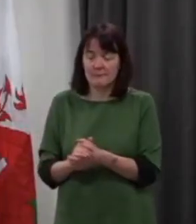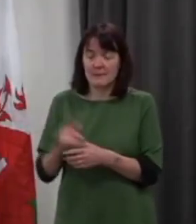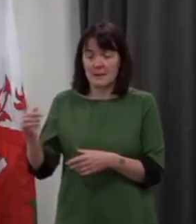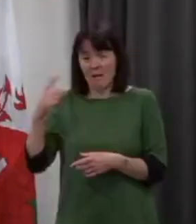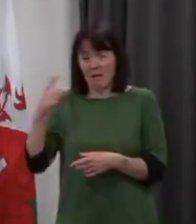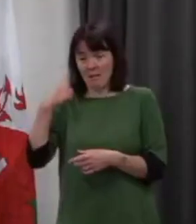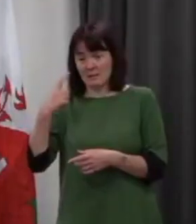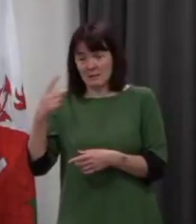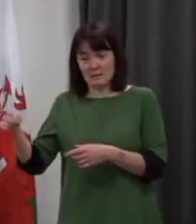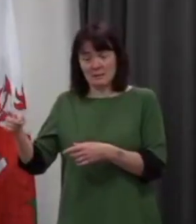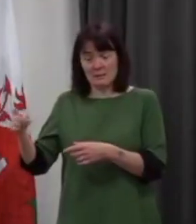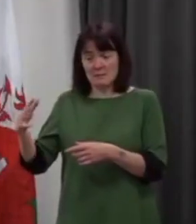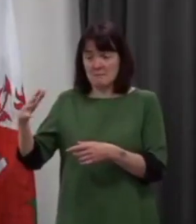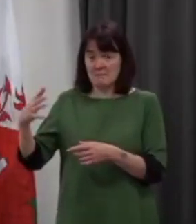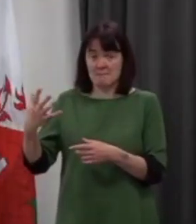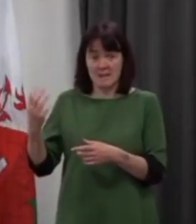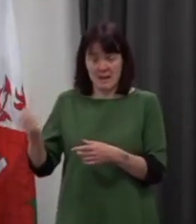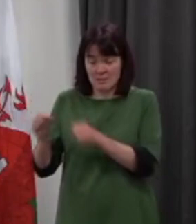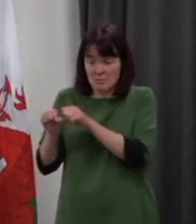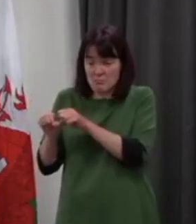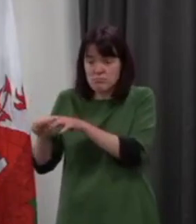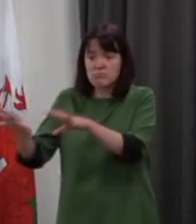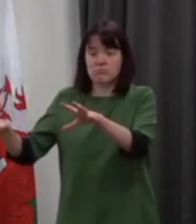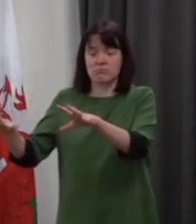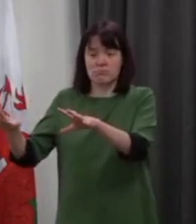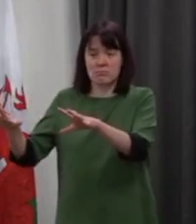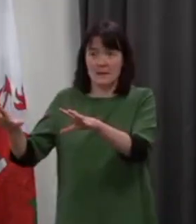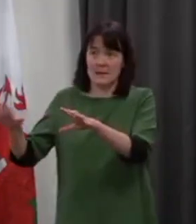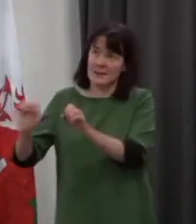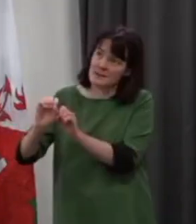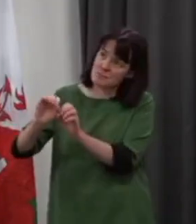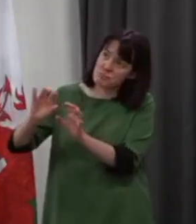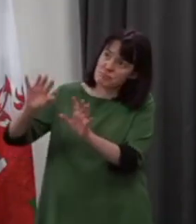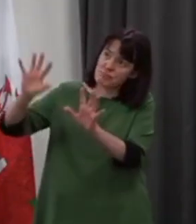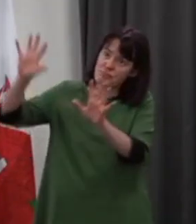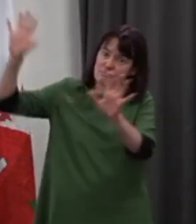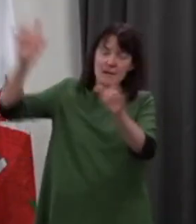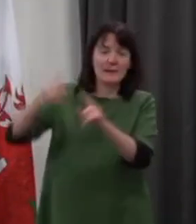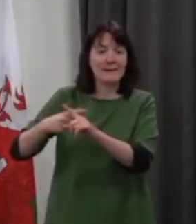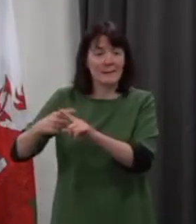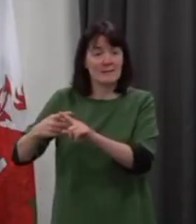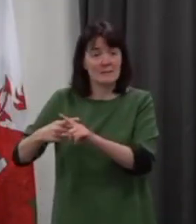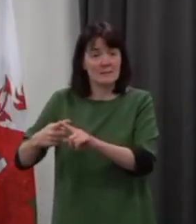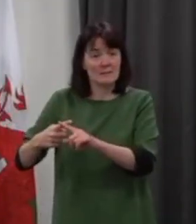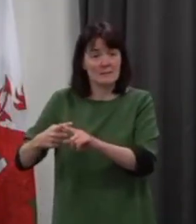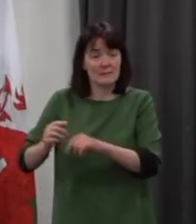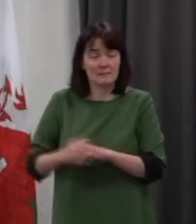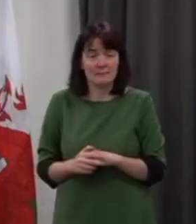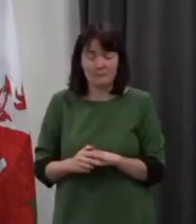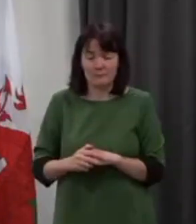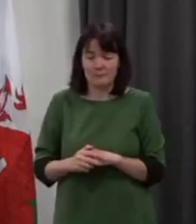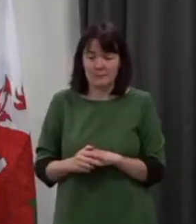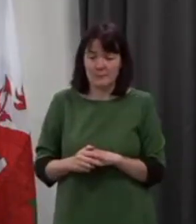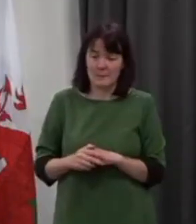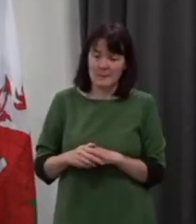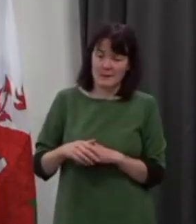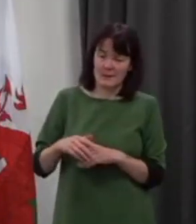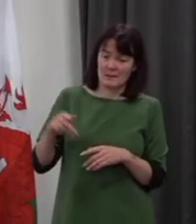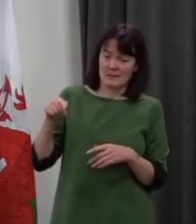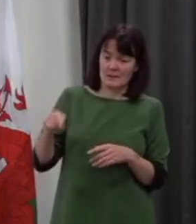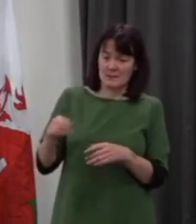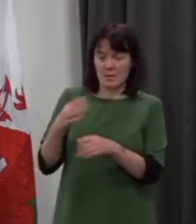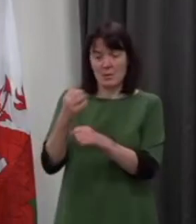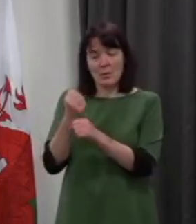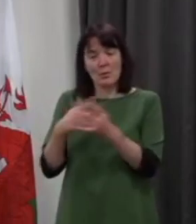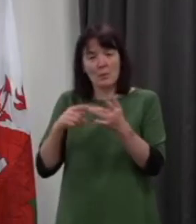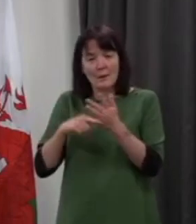that's circulating outwards through the rest of England. Now, the traffic flows through Gwent are different to Powys and to